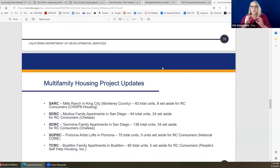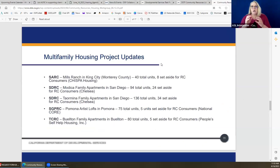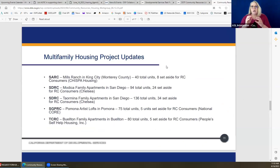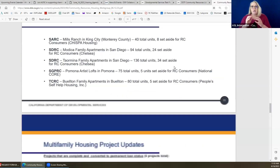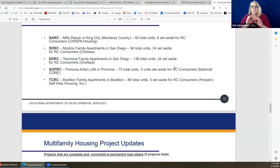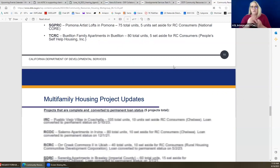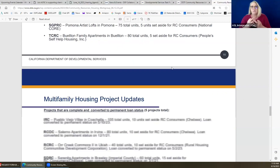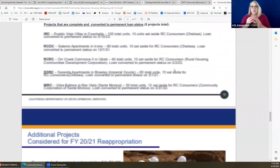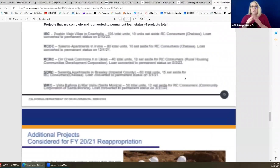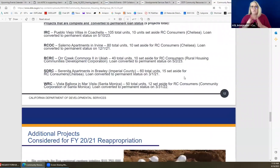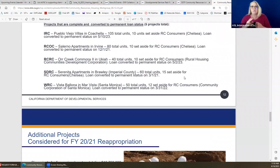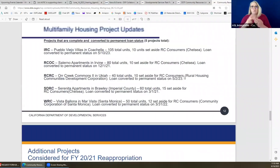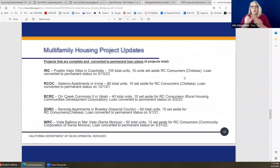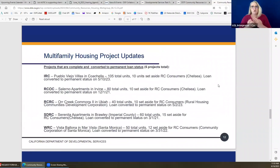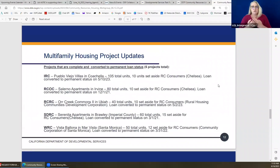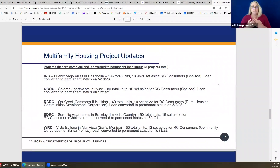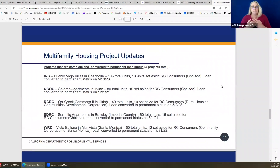process. And